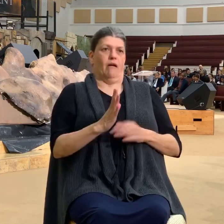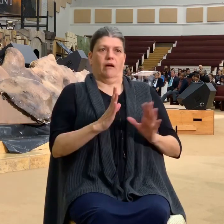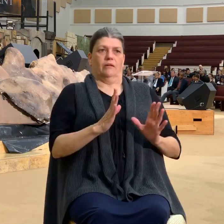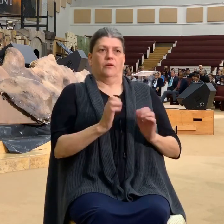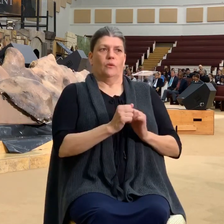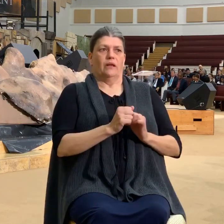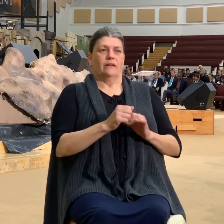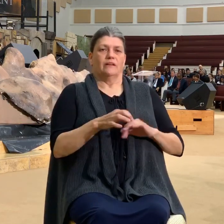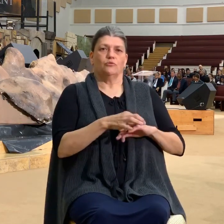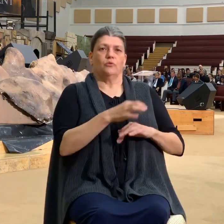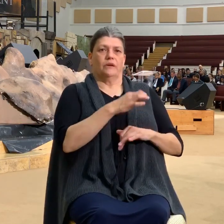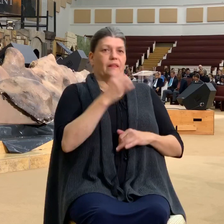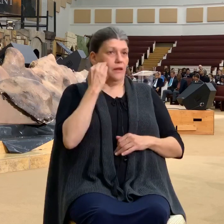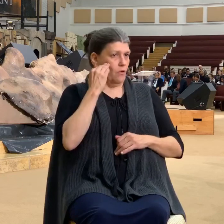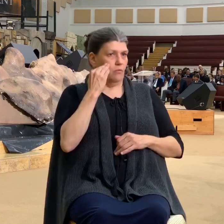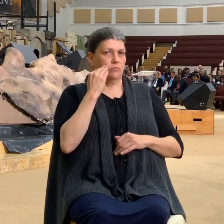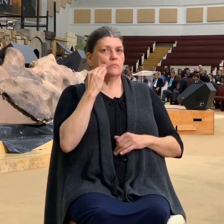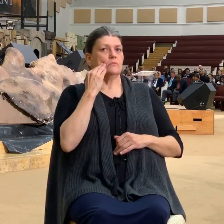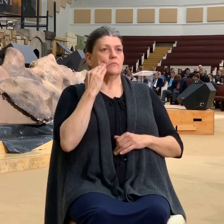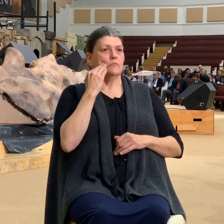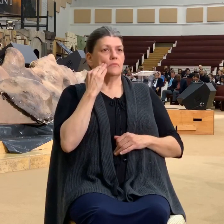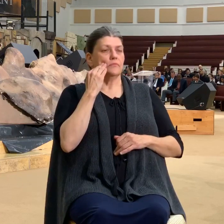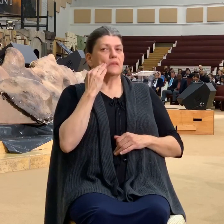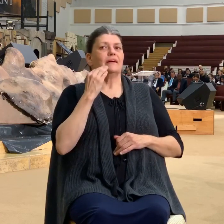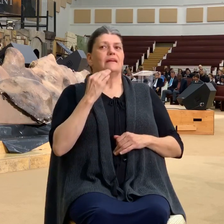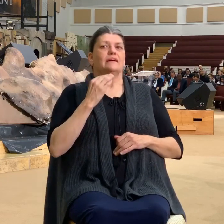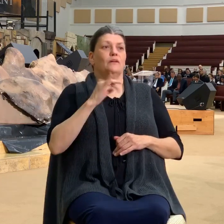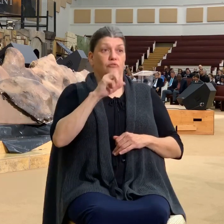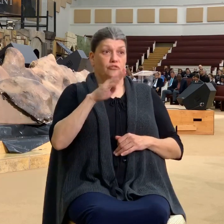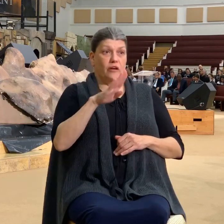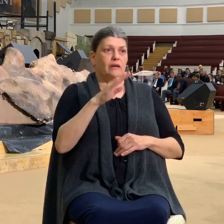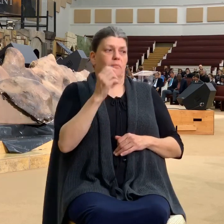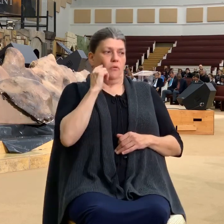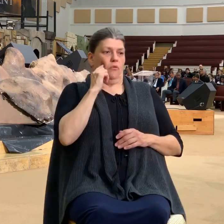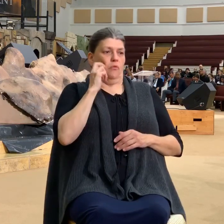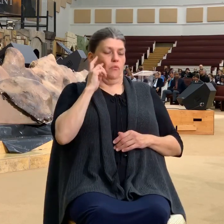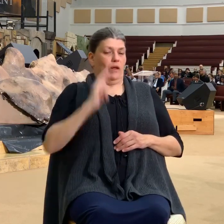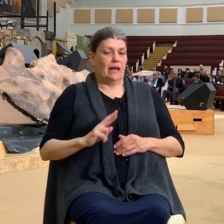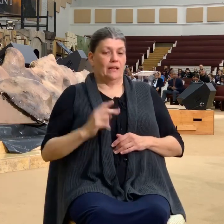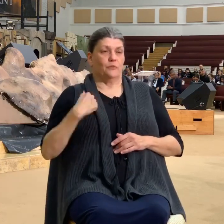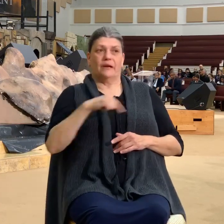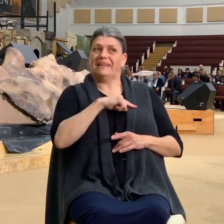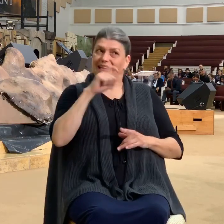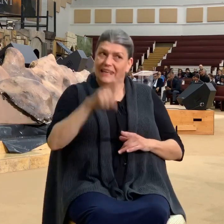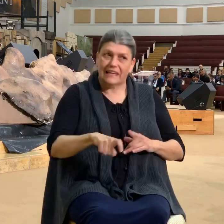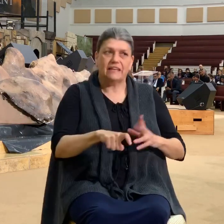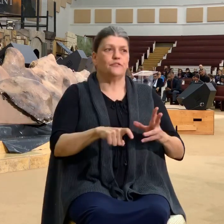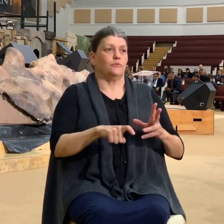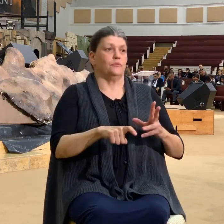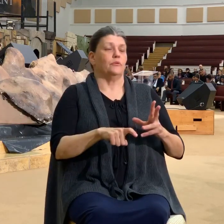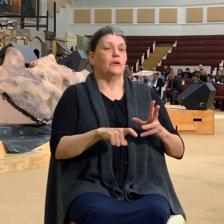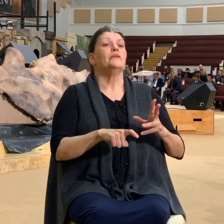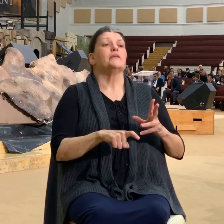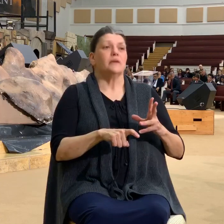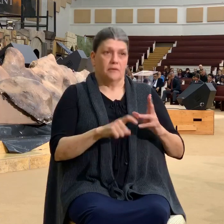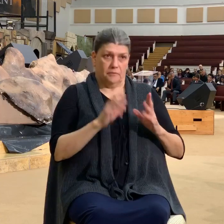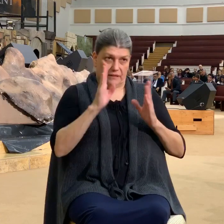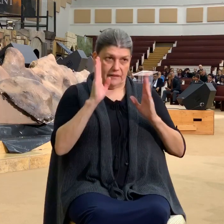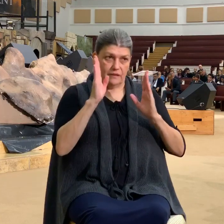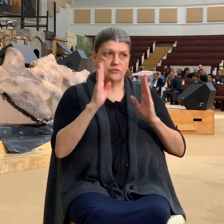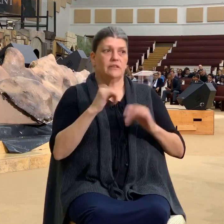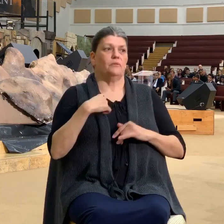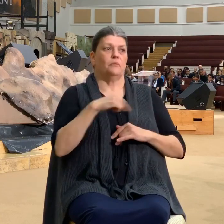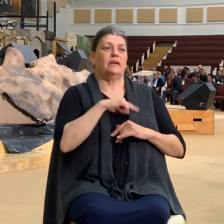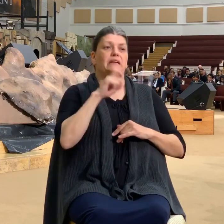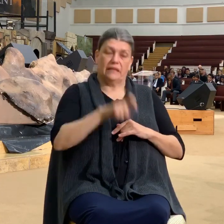Jacob recognized, we got to be right with God, they took it off. Now it's time to build the house of God and establish the house of